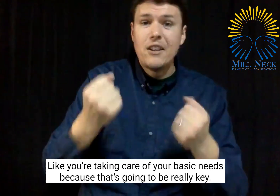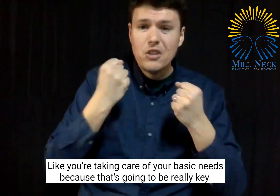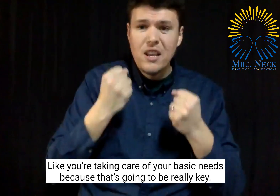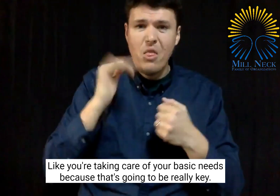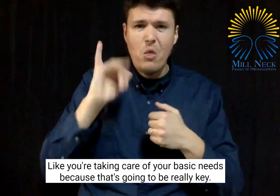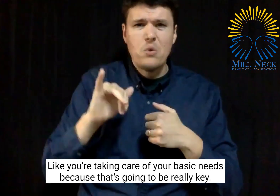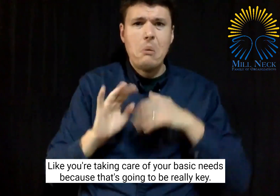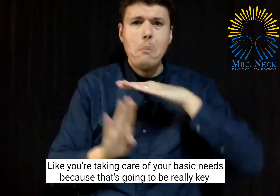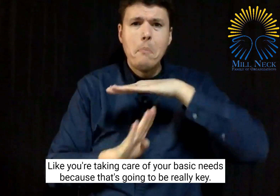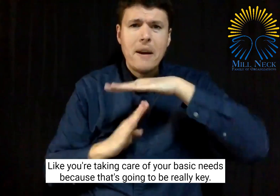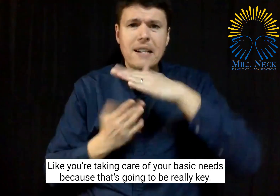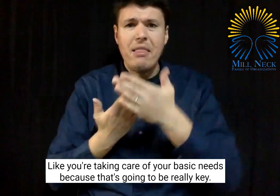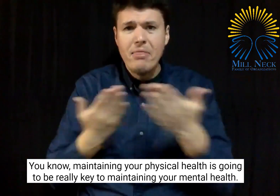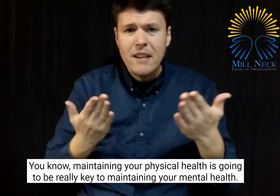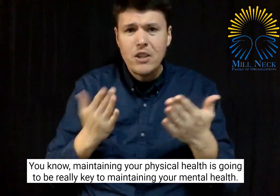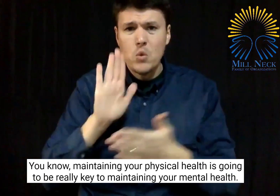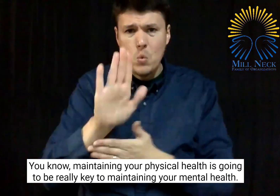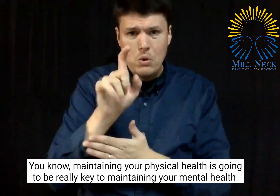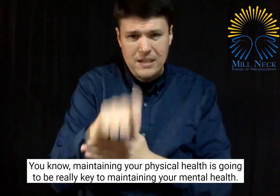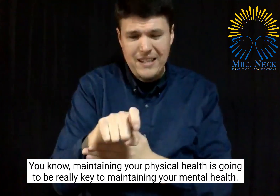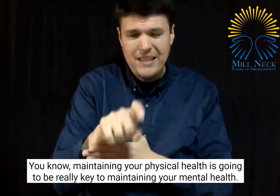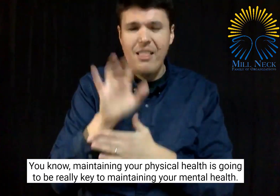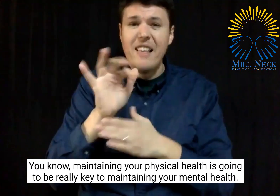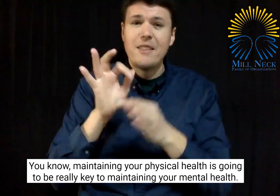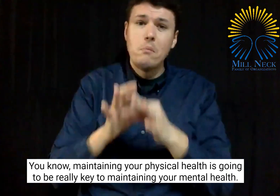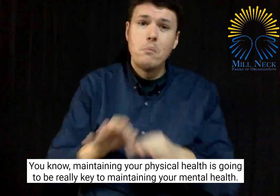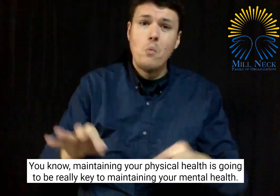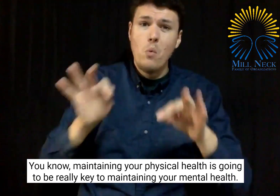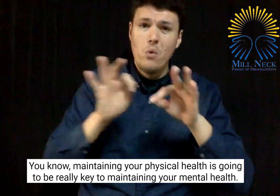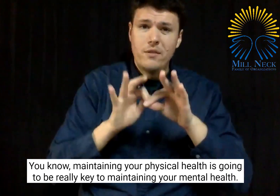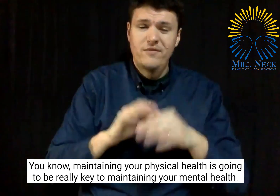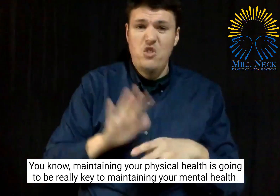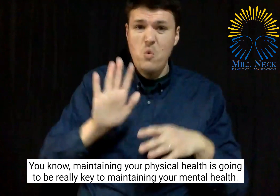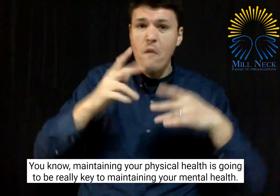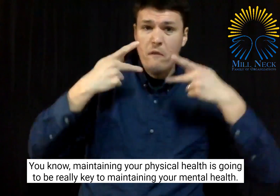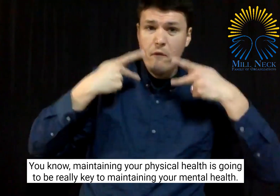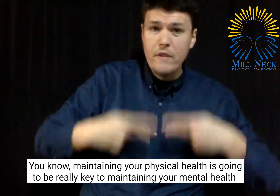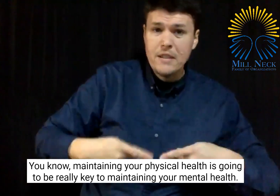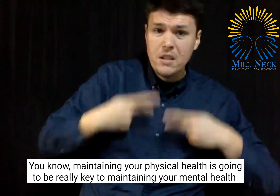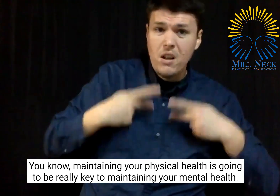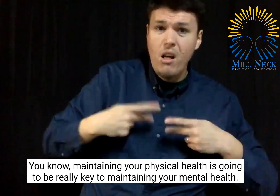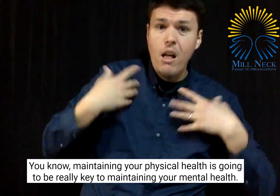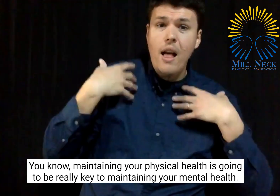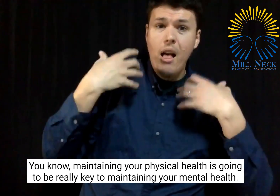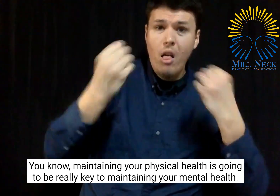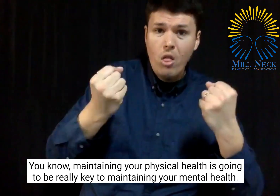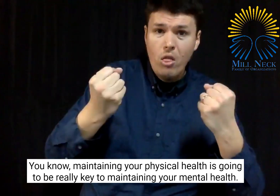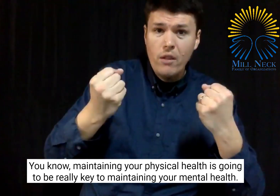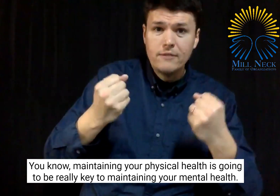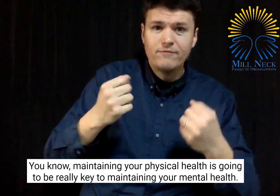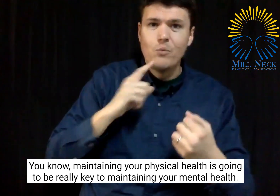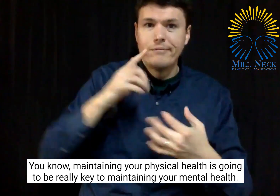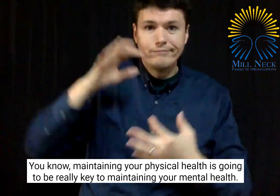going to be really key. Maintaining your physical health is going to be really key to maintaining your mental